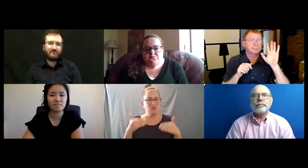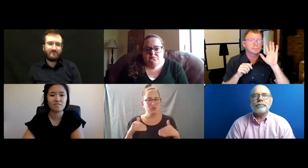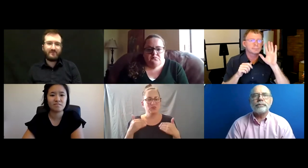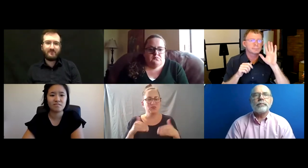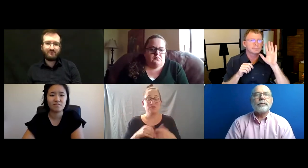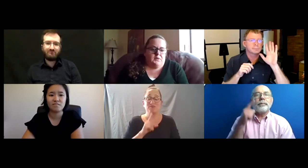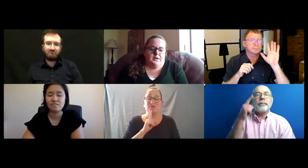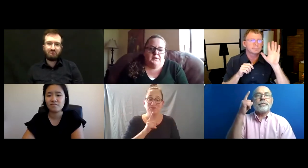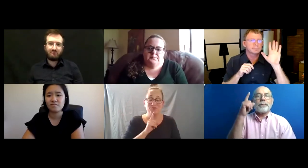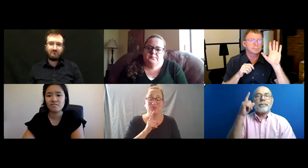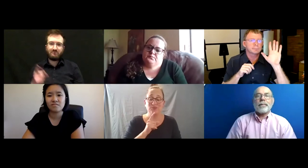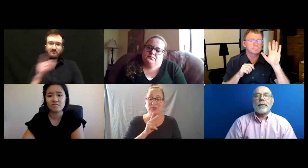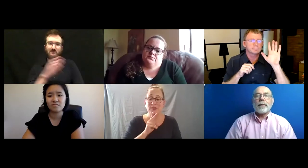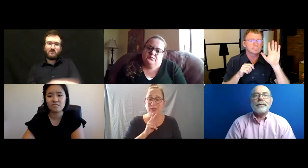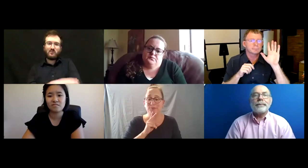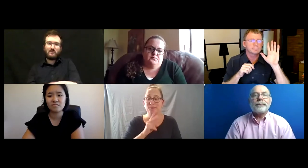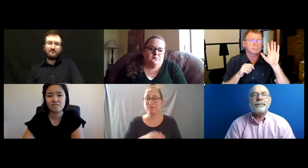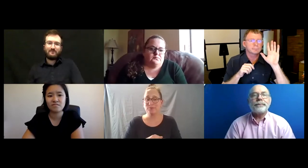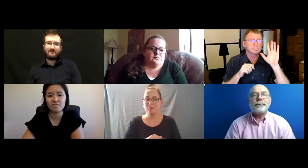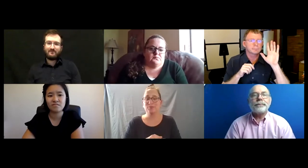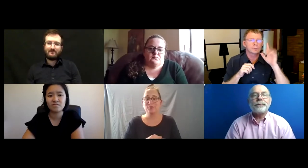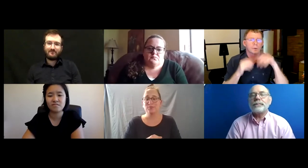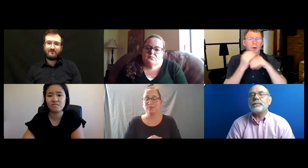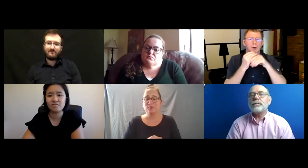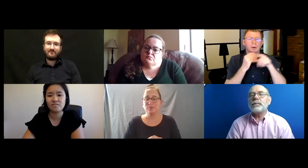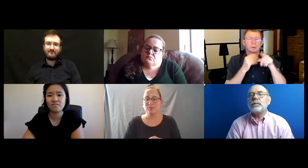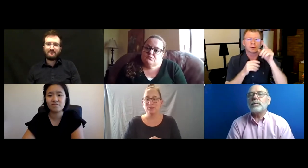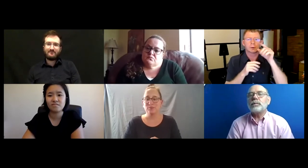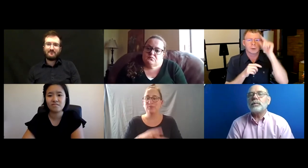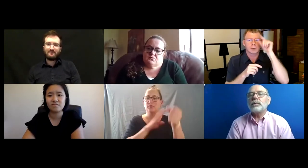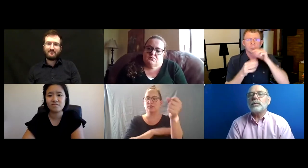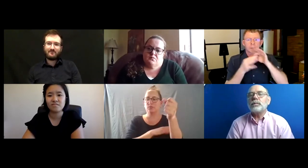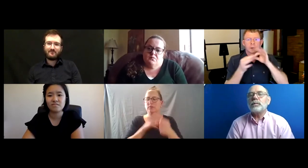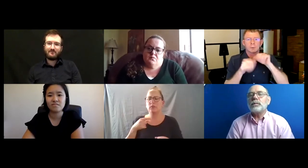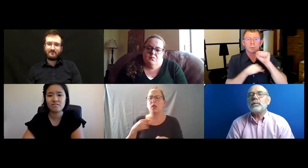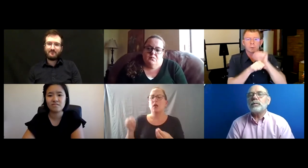COVID pandemic is over, things may improve. Yeah, wow.